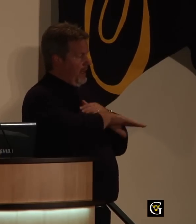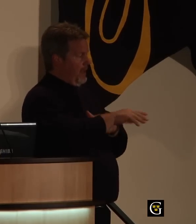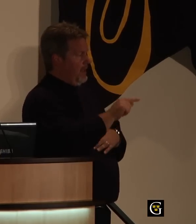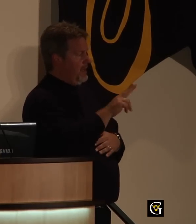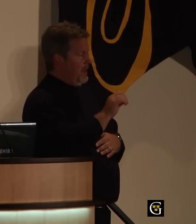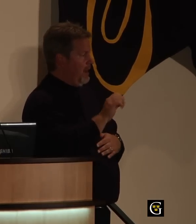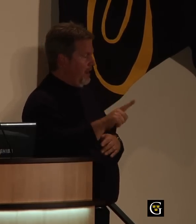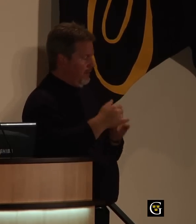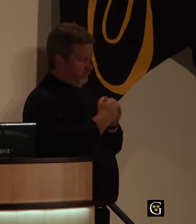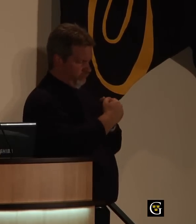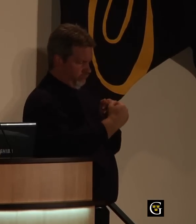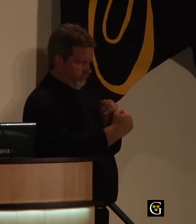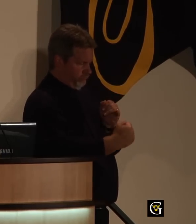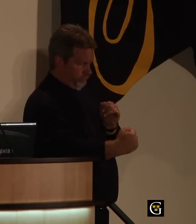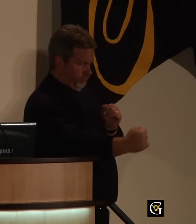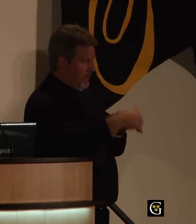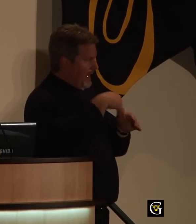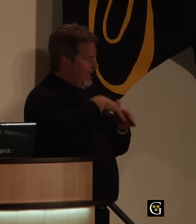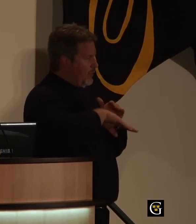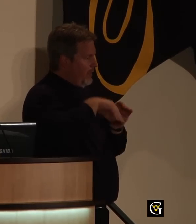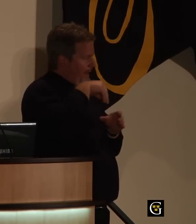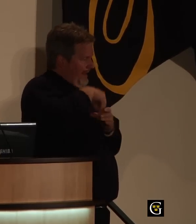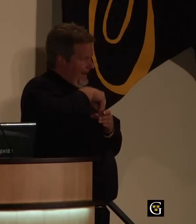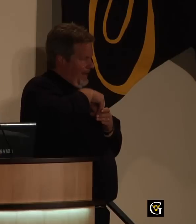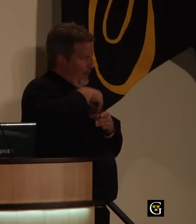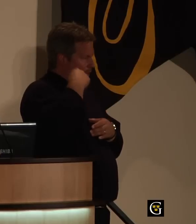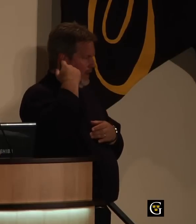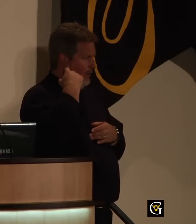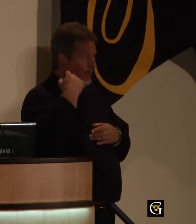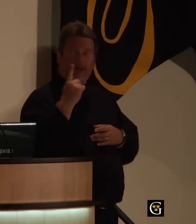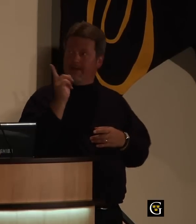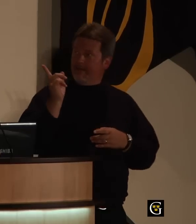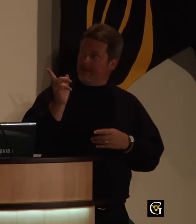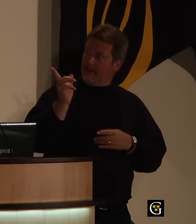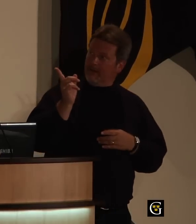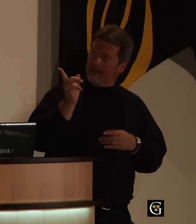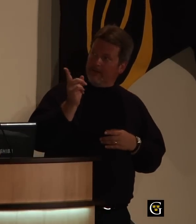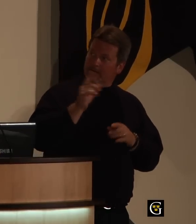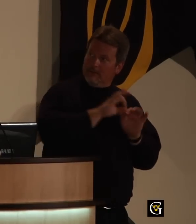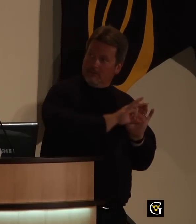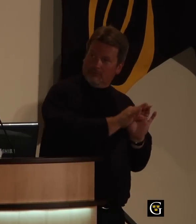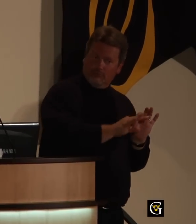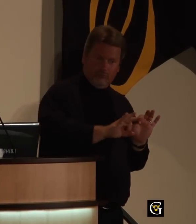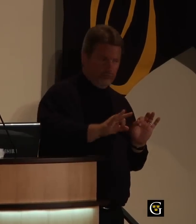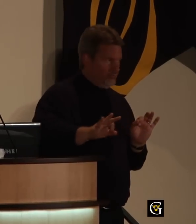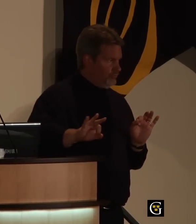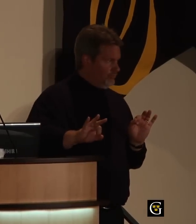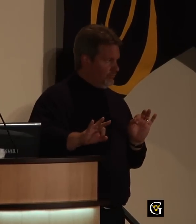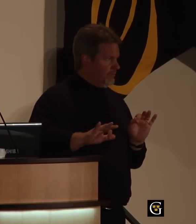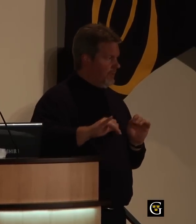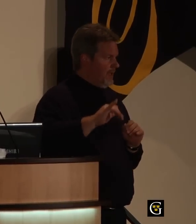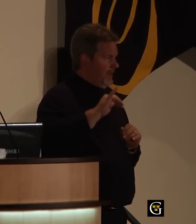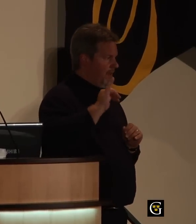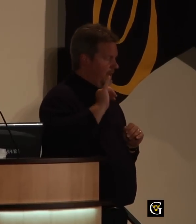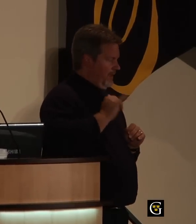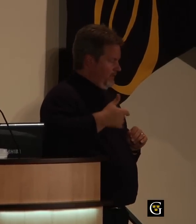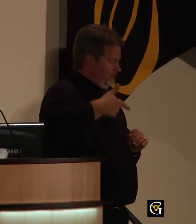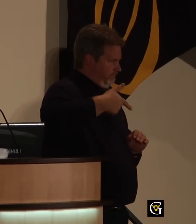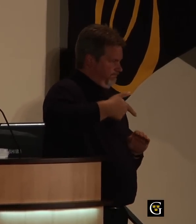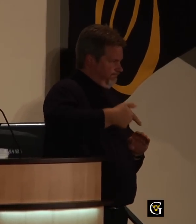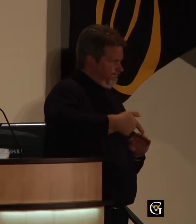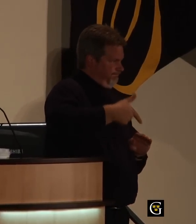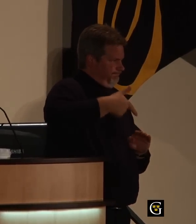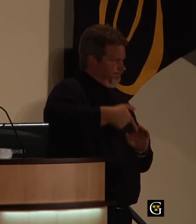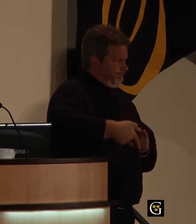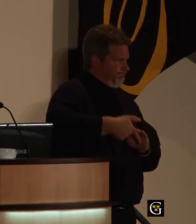down into the inner ear. That is this tunnel right there. So that is a hole drilled through about an inch of